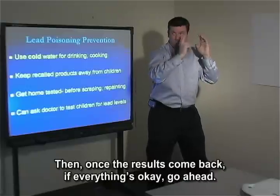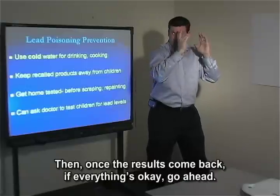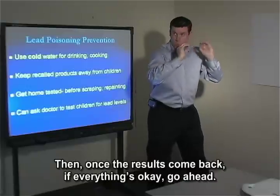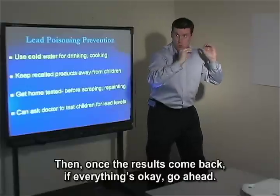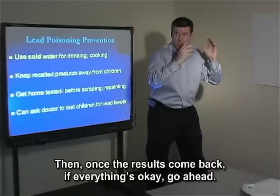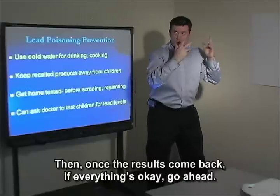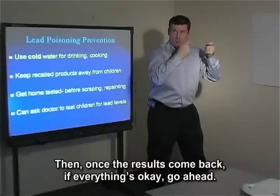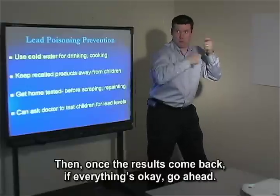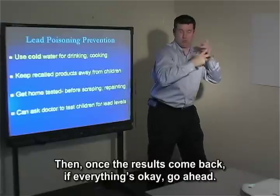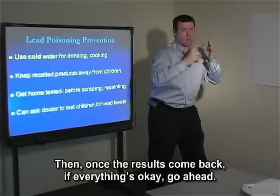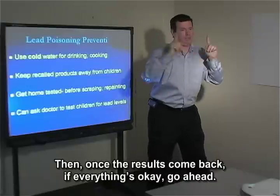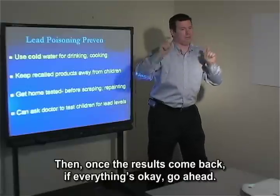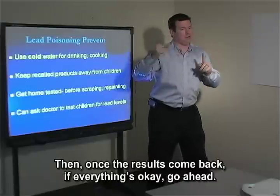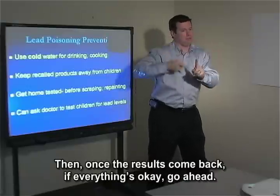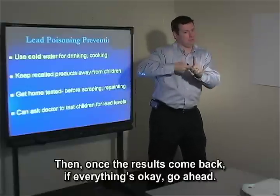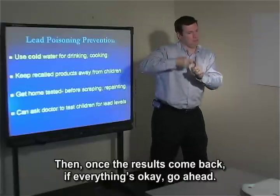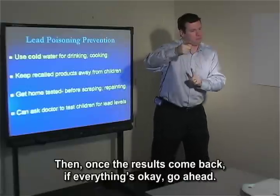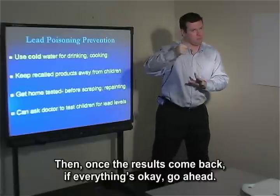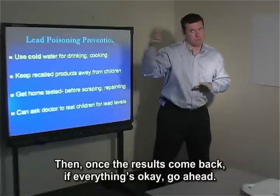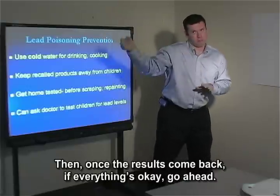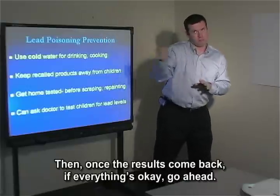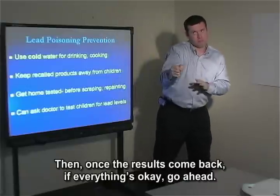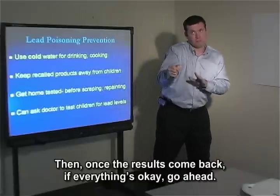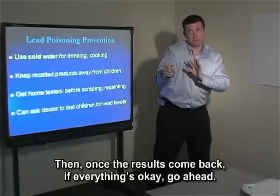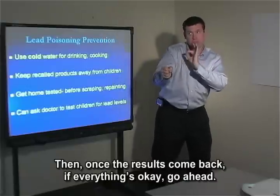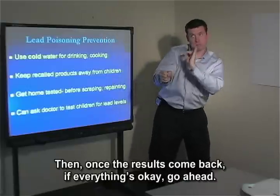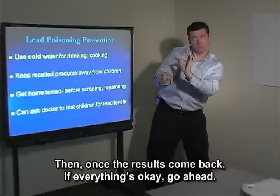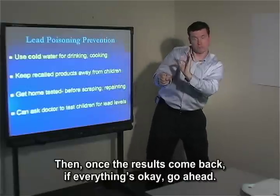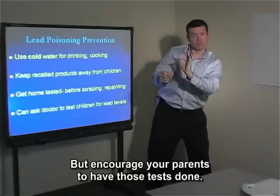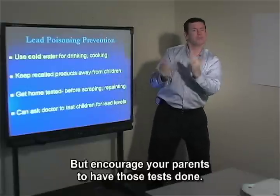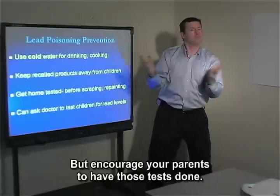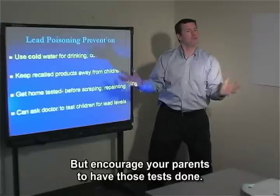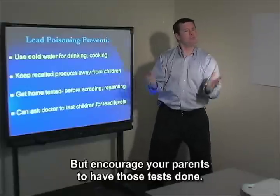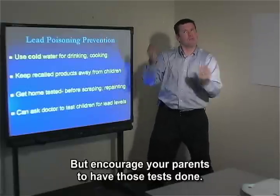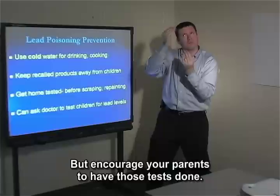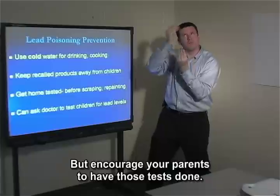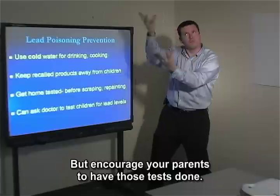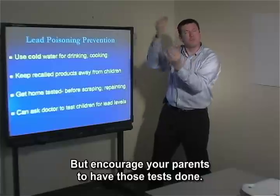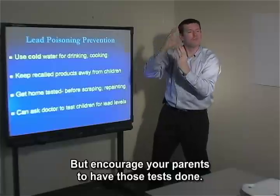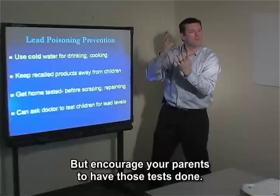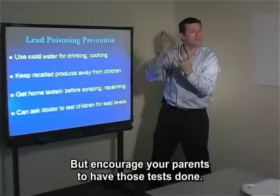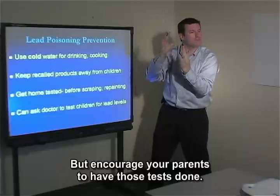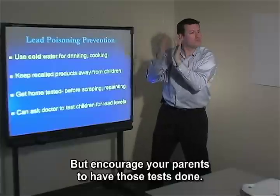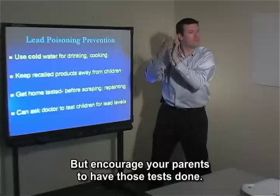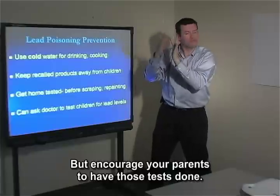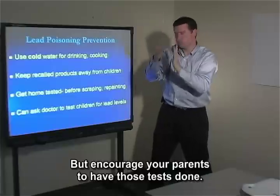come back, if everything's okay, go ahead. But encourage your parents to have those tests done.